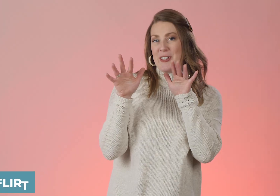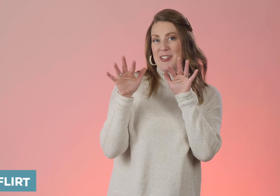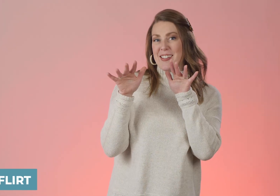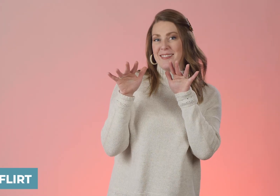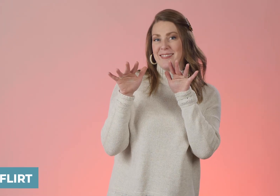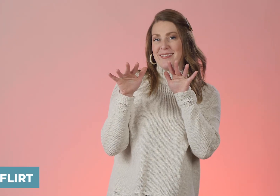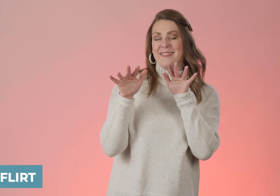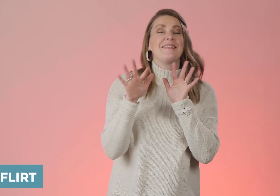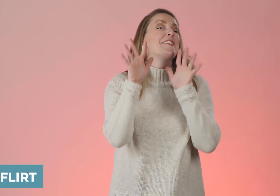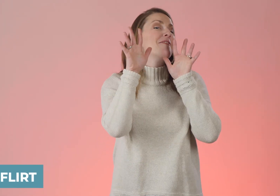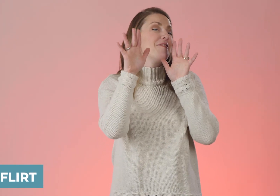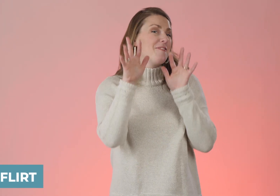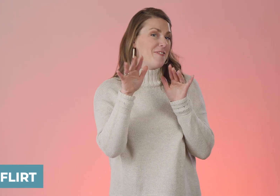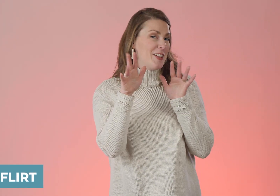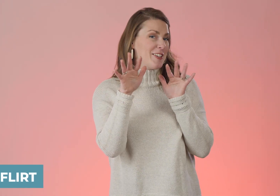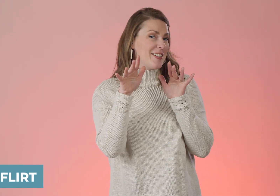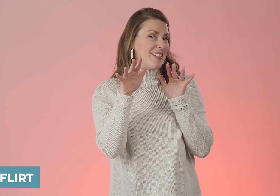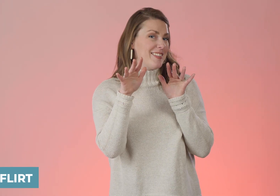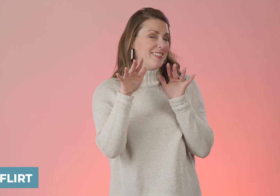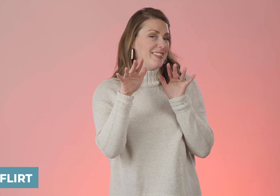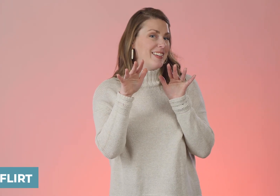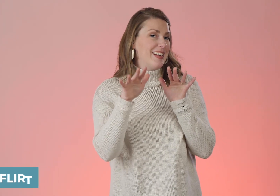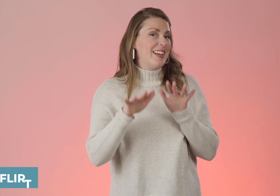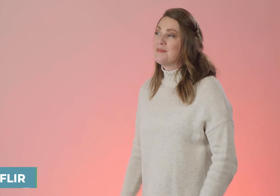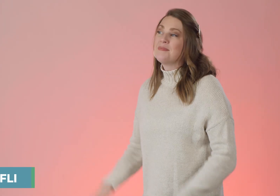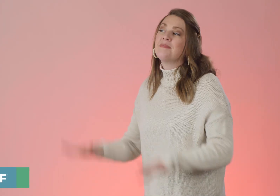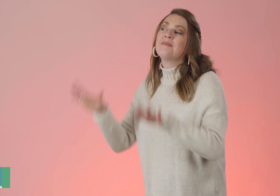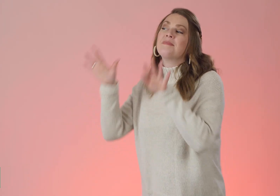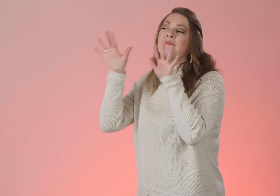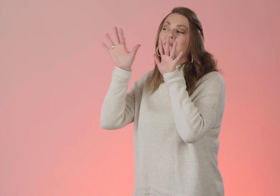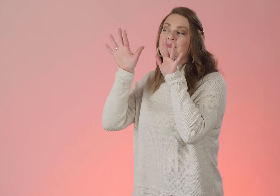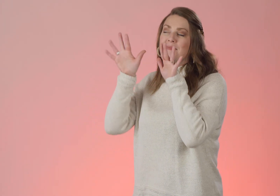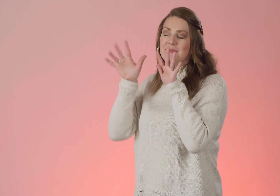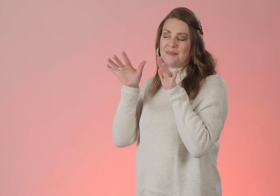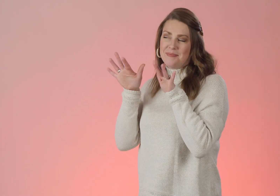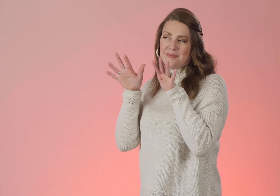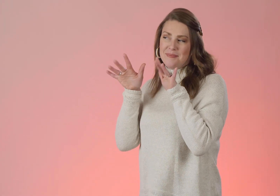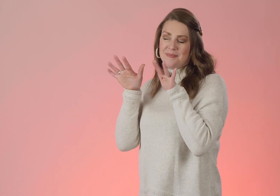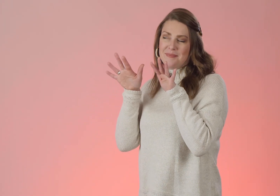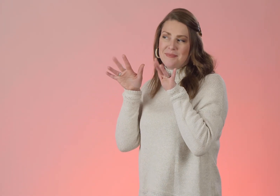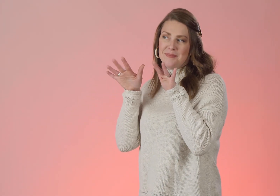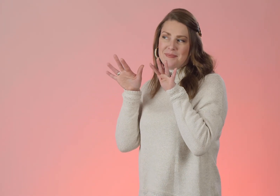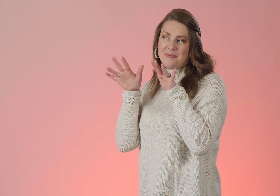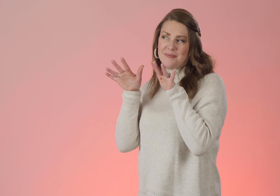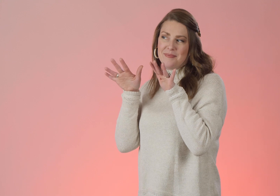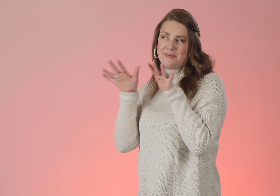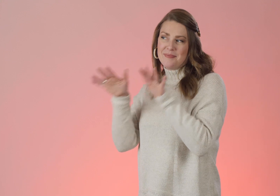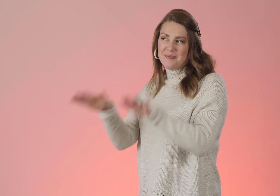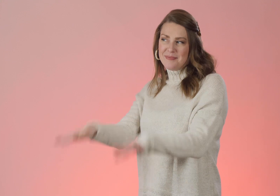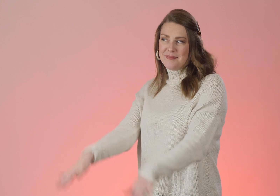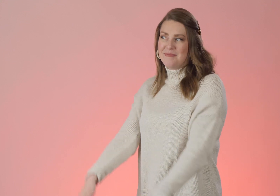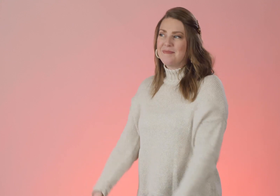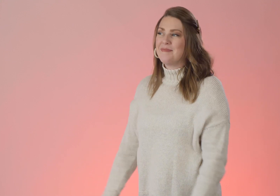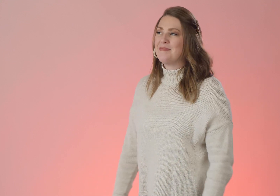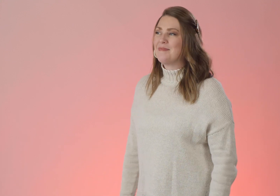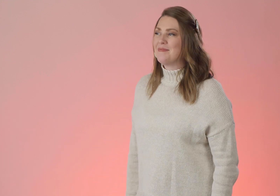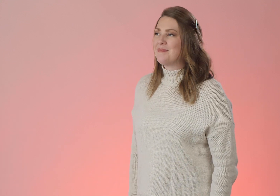Flirt. Flirt. Your fingers are making the eyelashes batting as you're